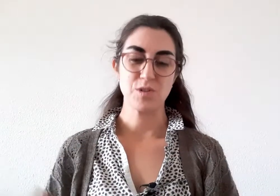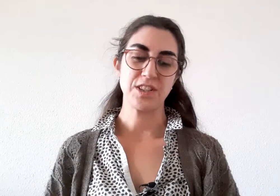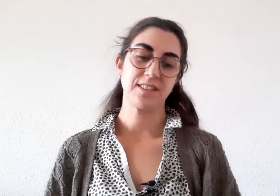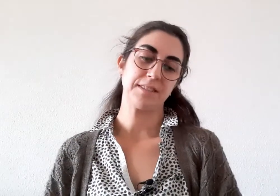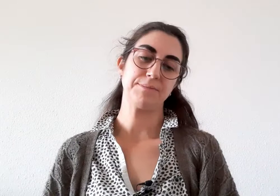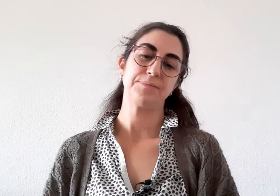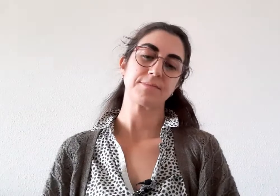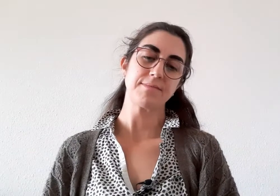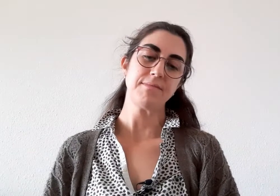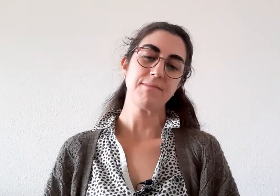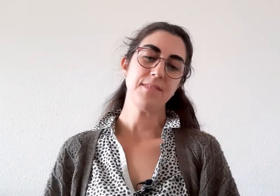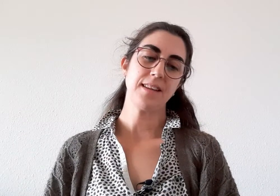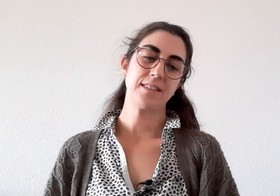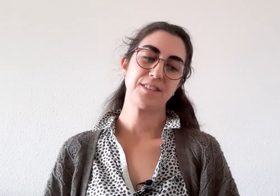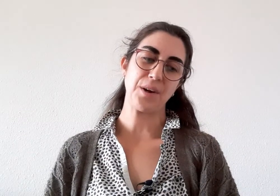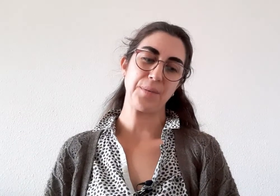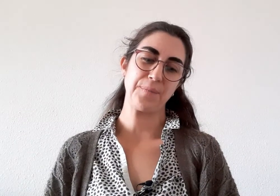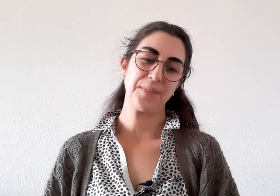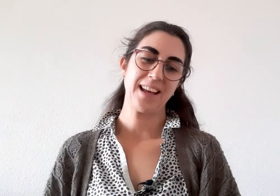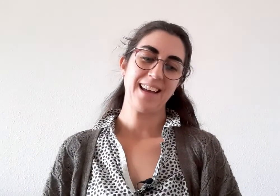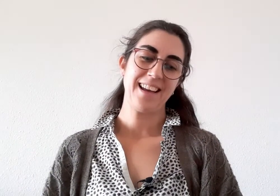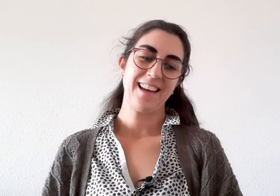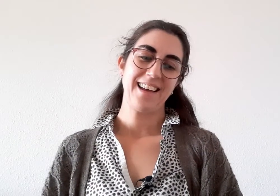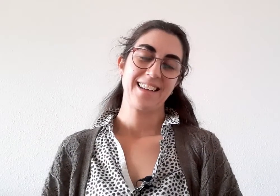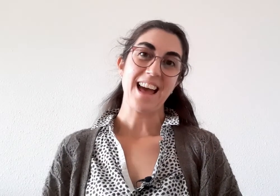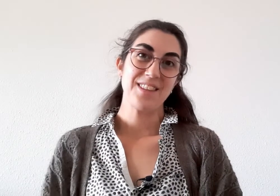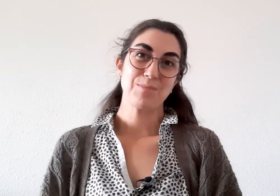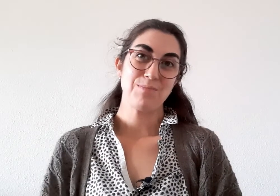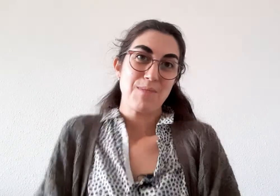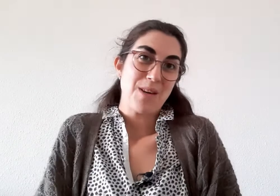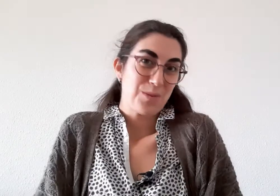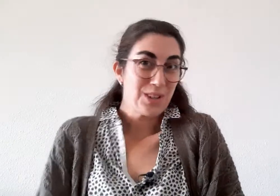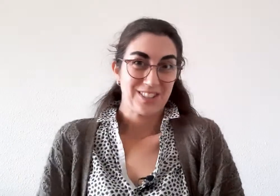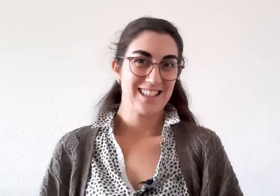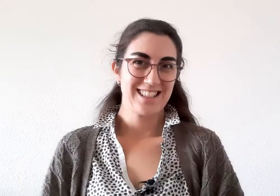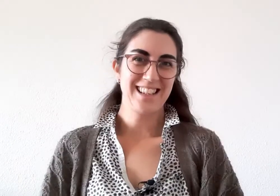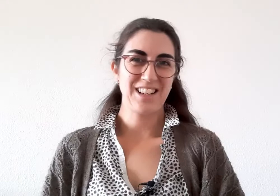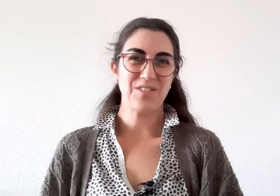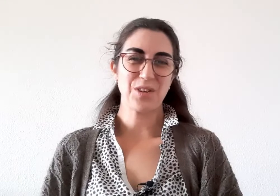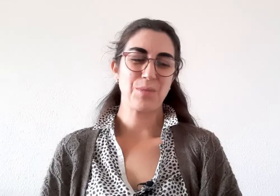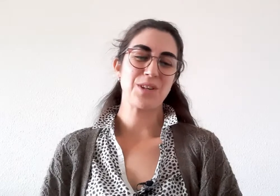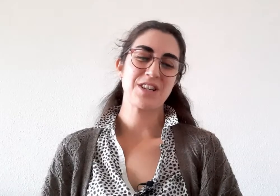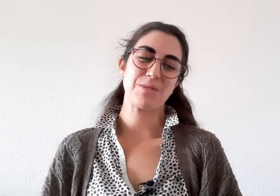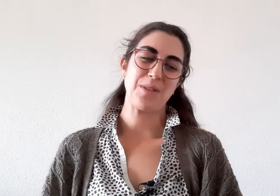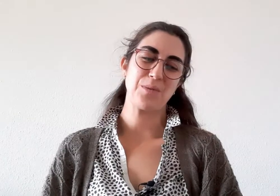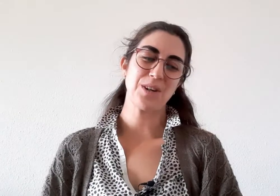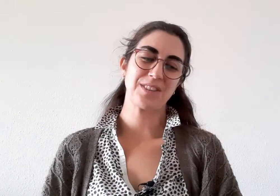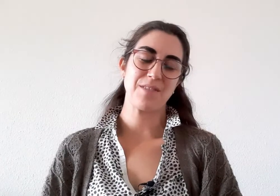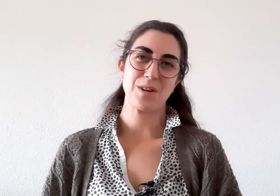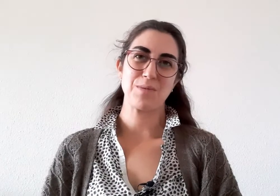languages. So, yeah, my method works. The infant communication method works. I've worked with hundreds